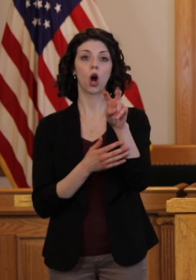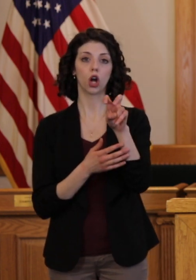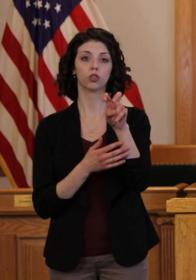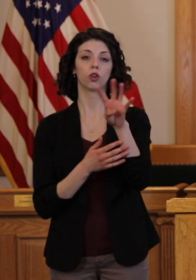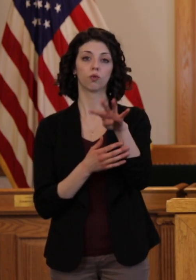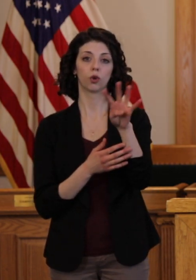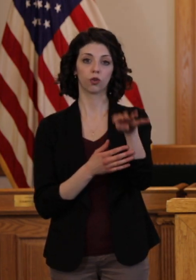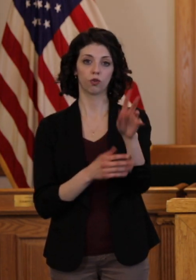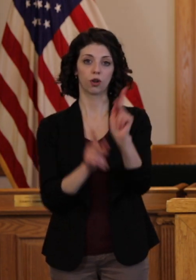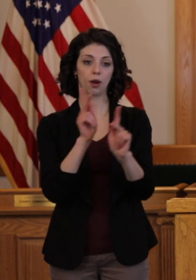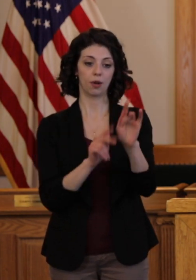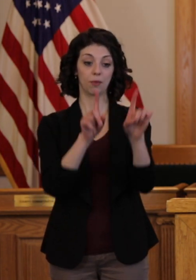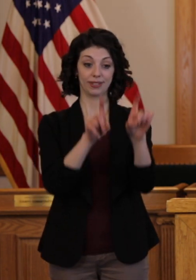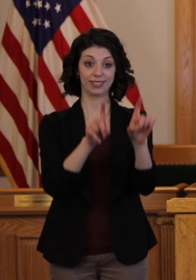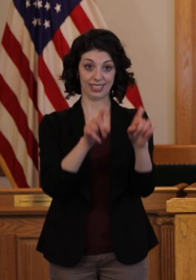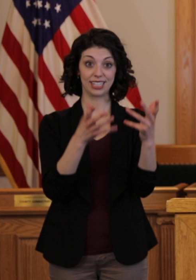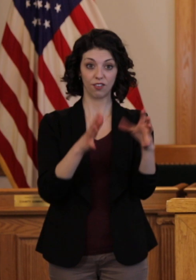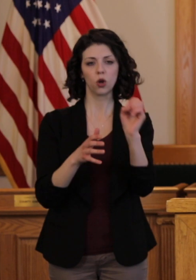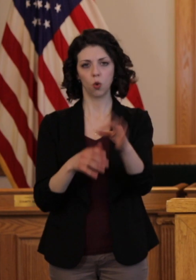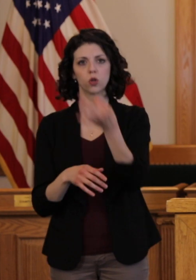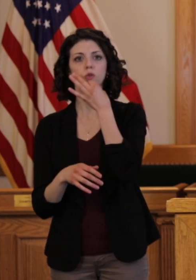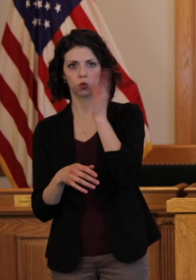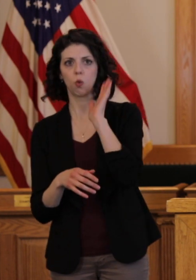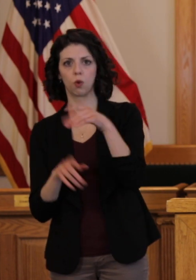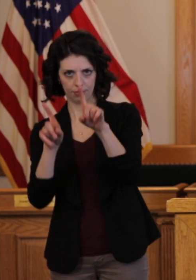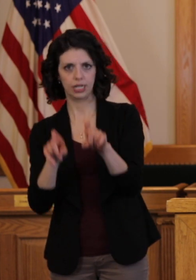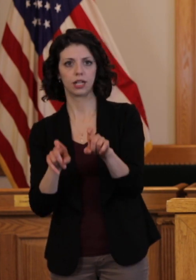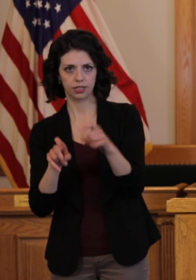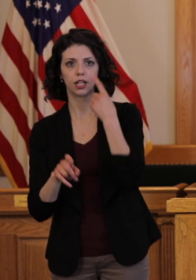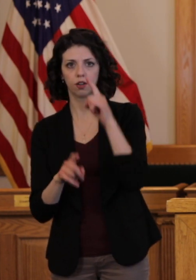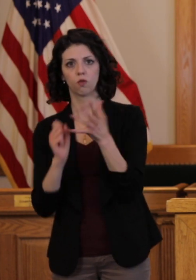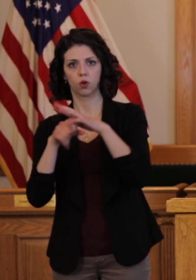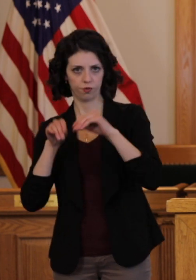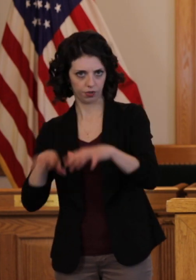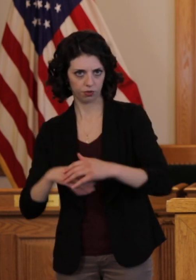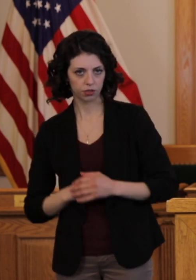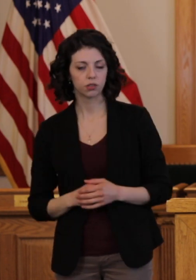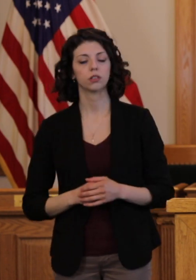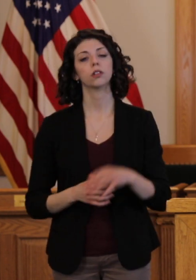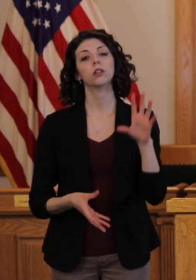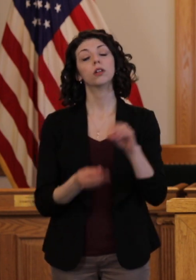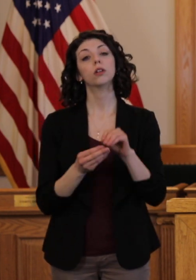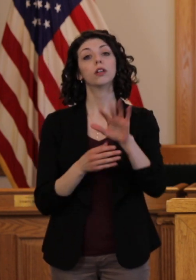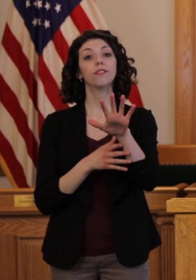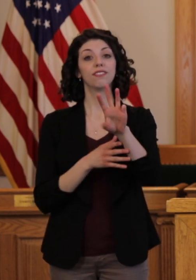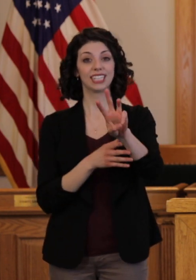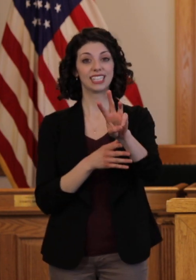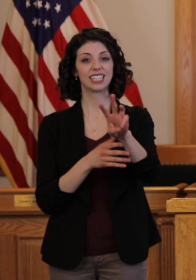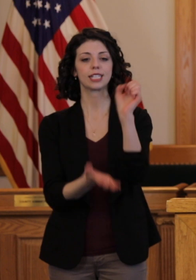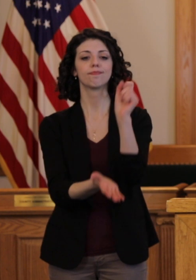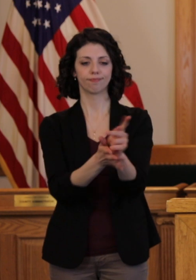1,244 residents either tested or scheduled to be tested for COVID-19. We've had 56 positive